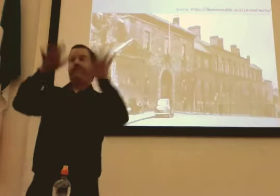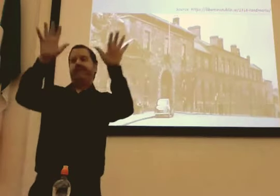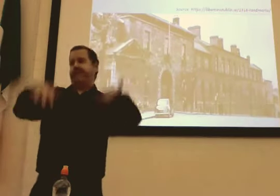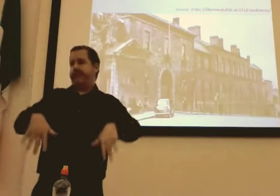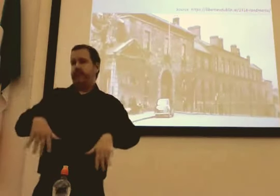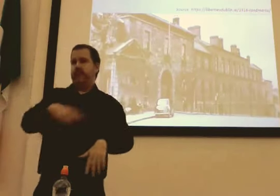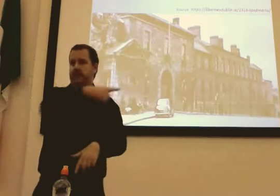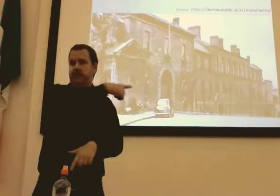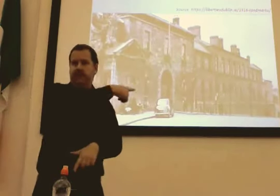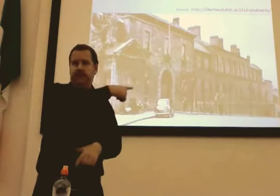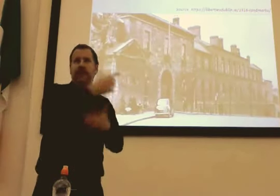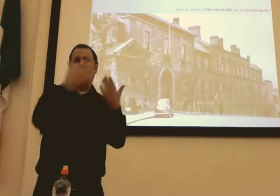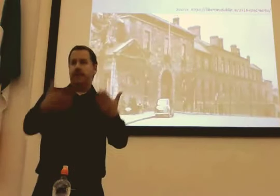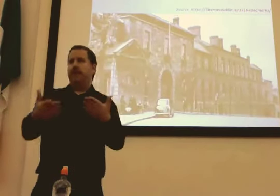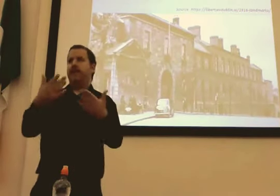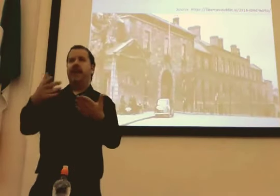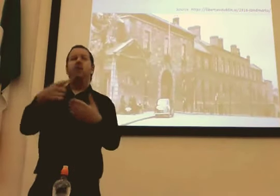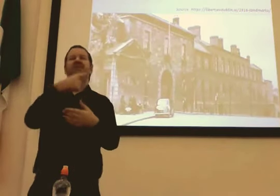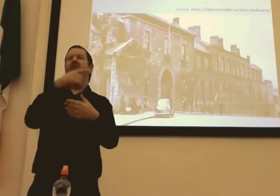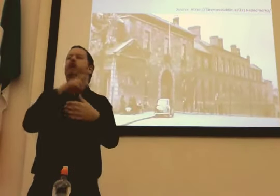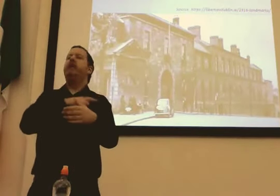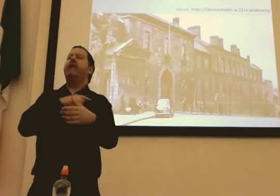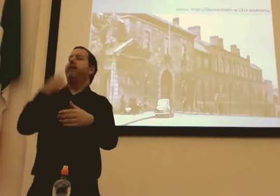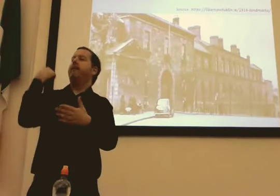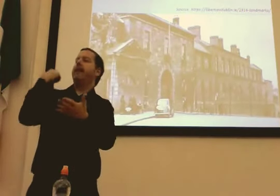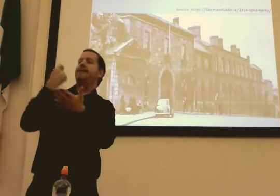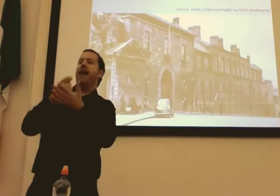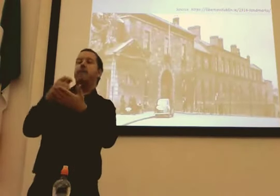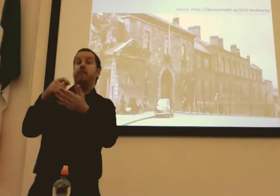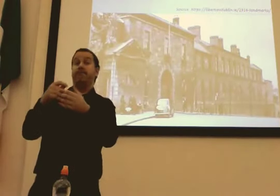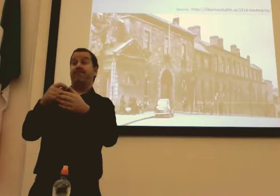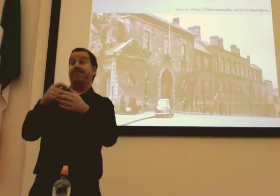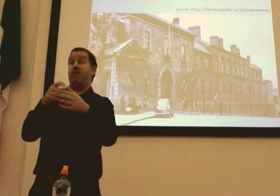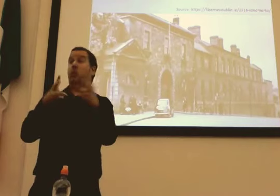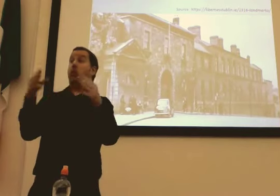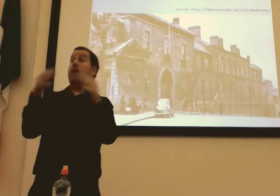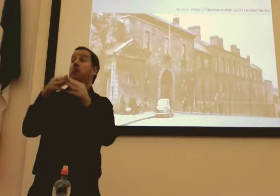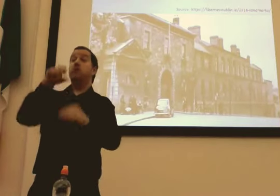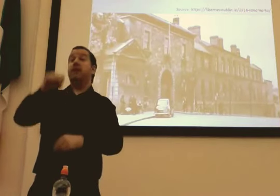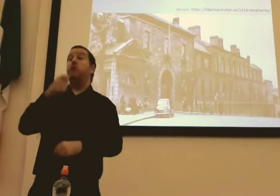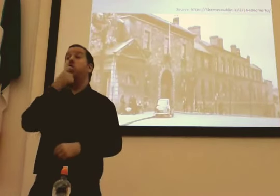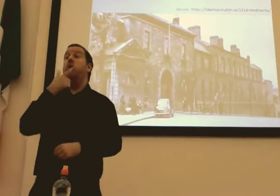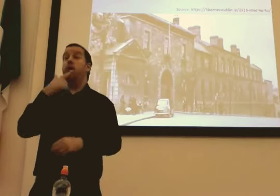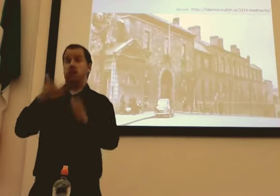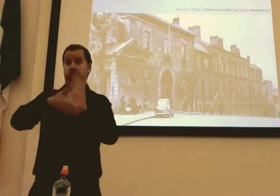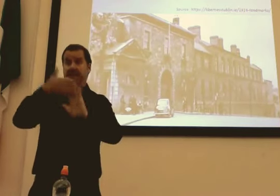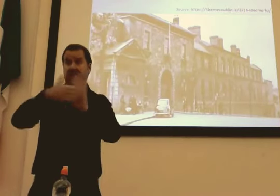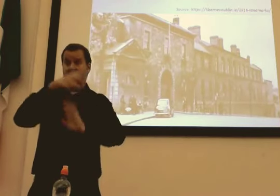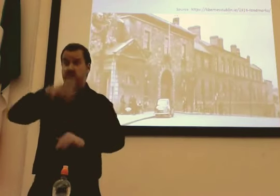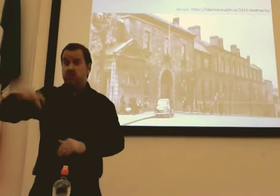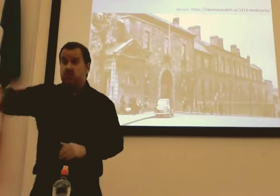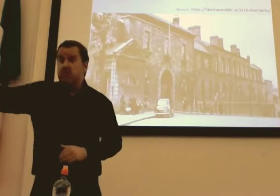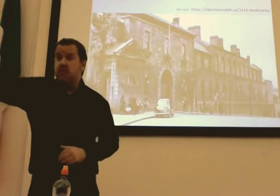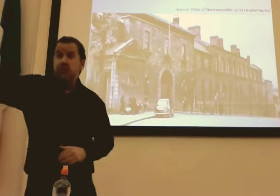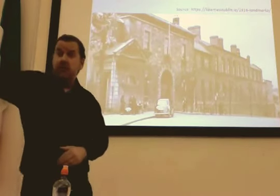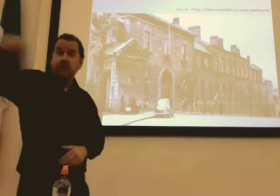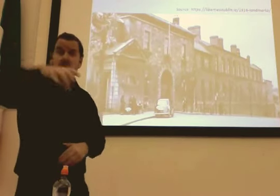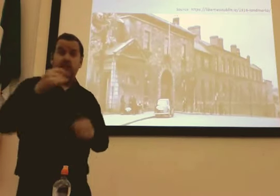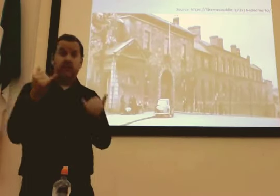So this picture is from Dublin. Now that building has since been demolished. At the time, there was several